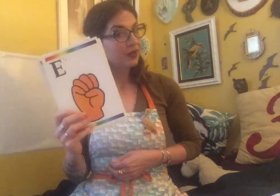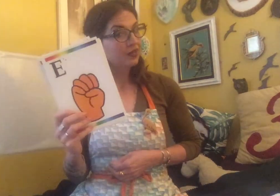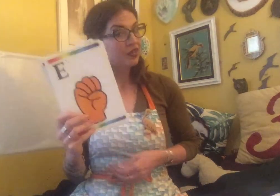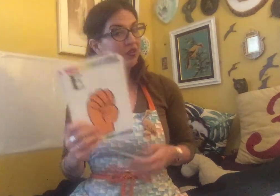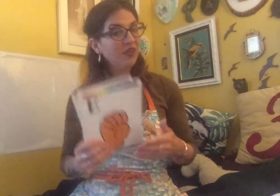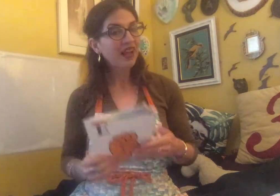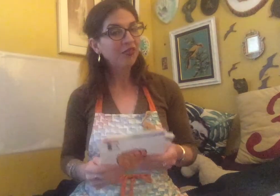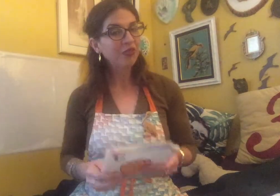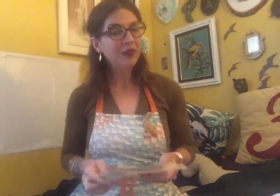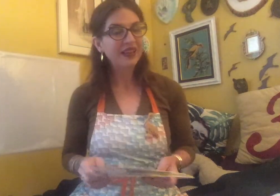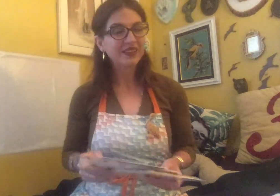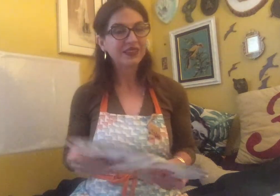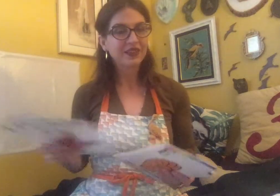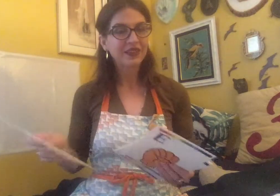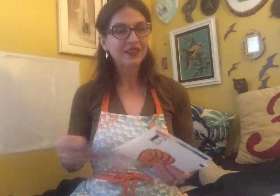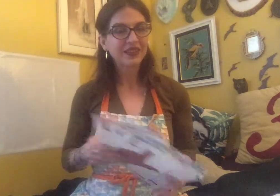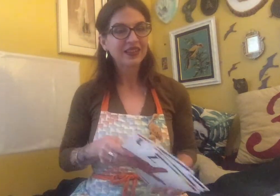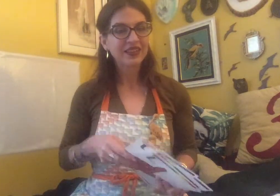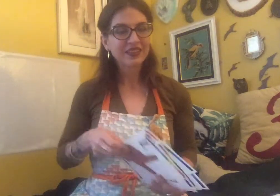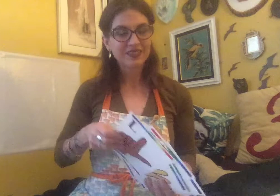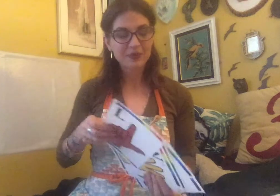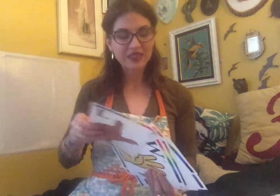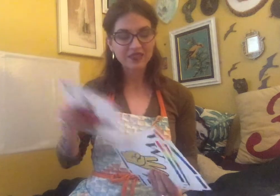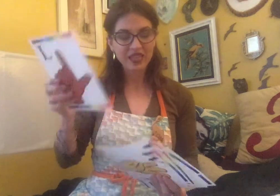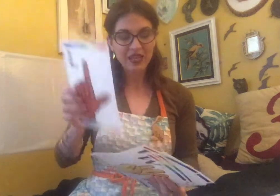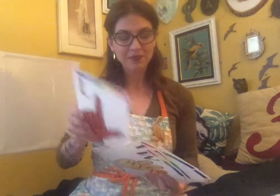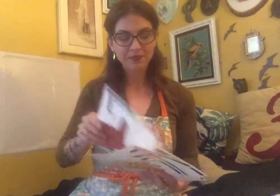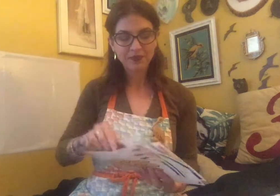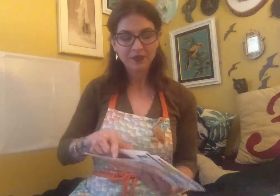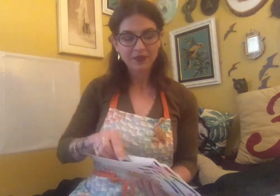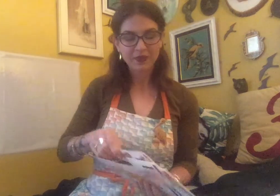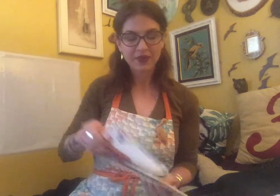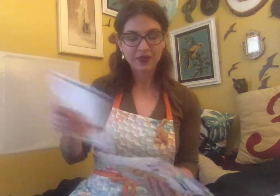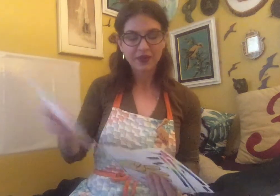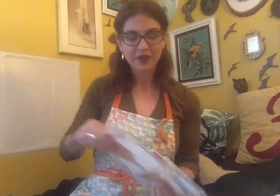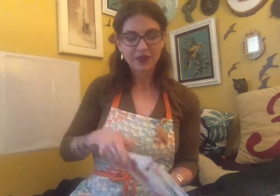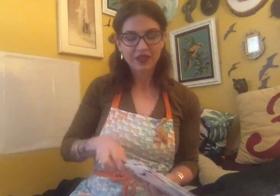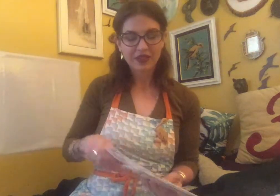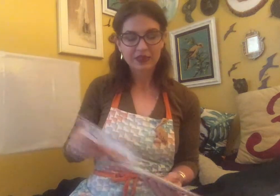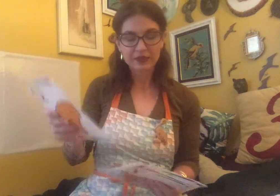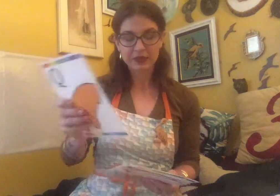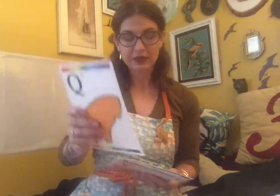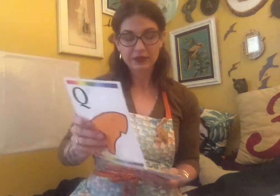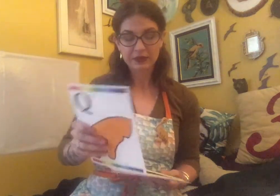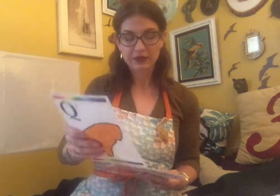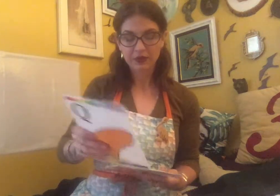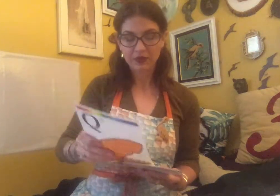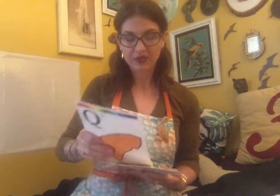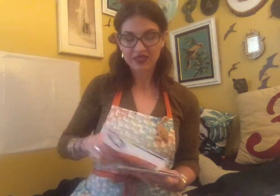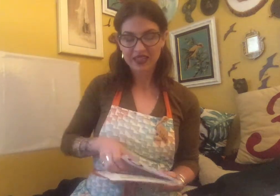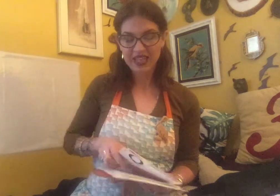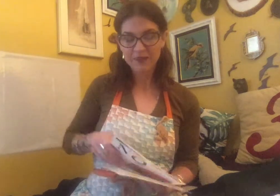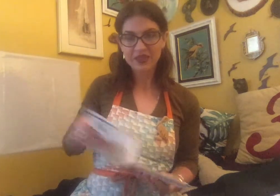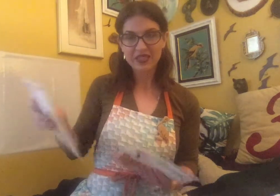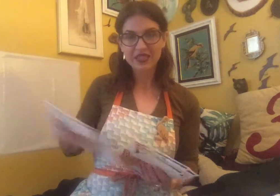to our alphabet. Let's mix it up. Let's see what's gonna happen here.